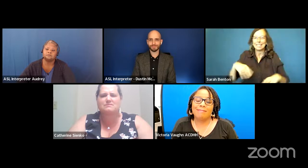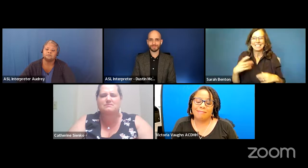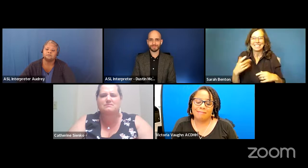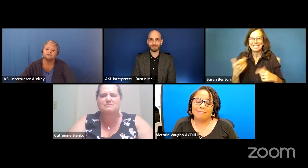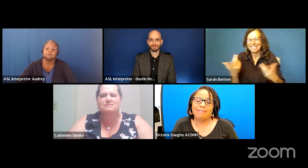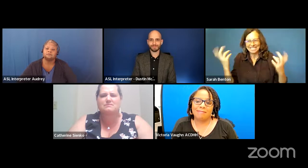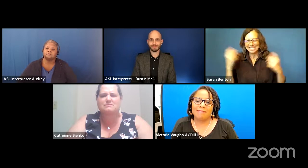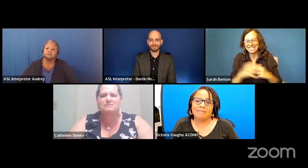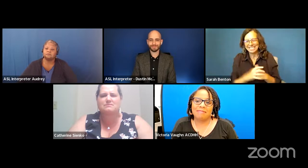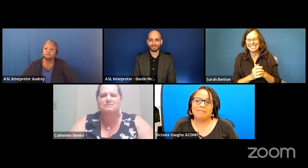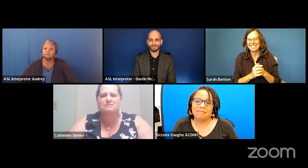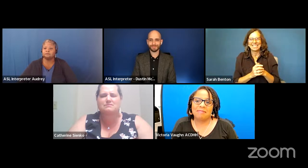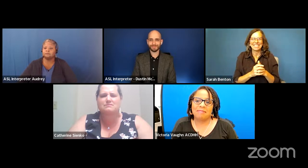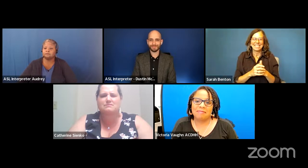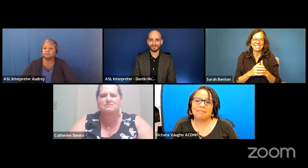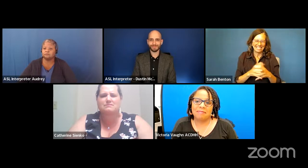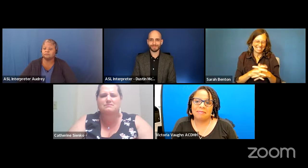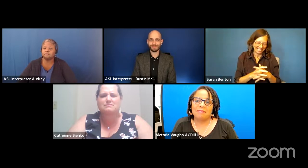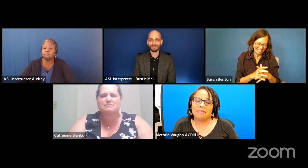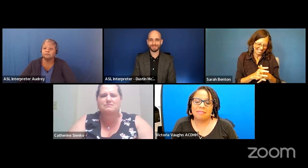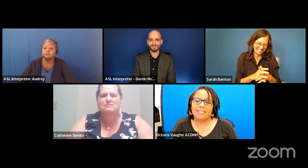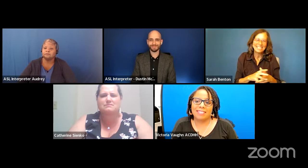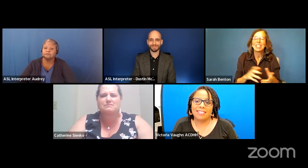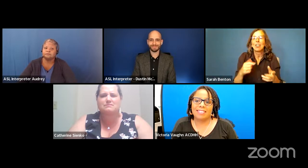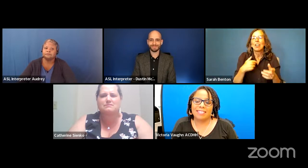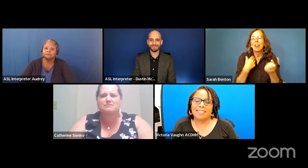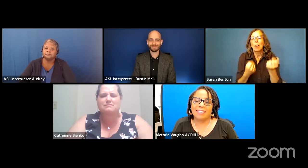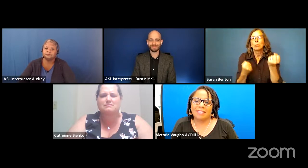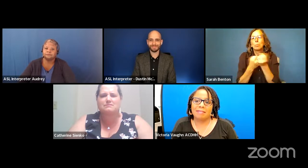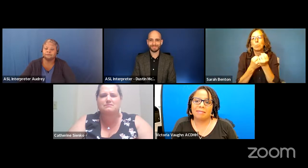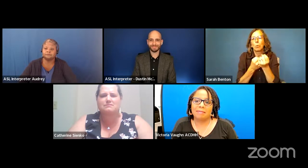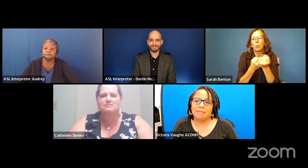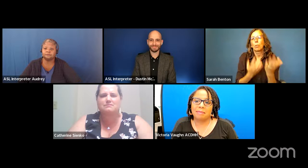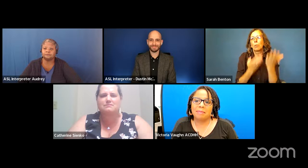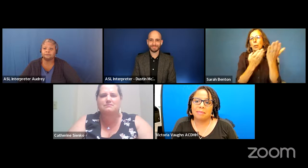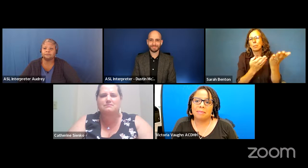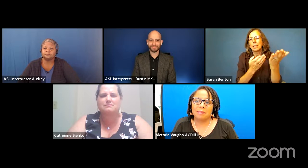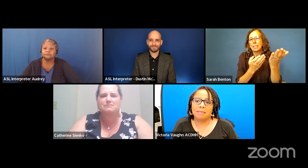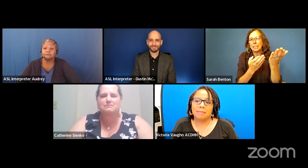we can't handle the whole world, right? So